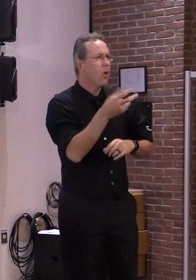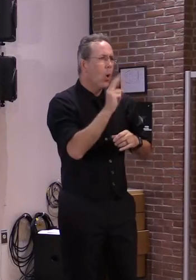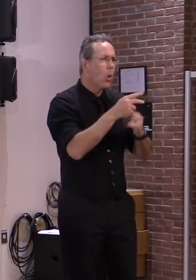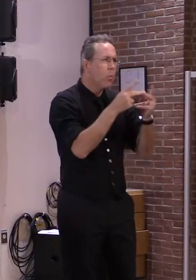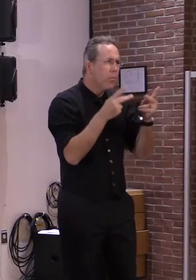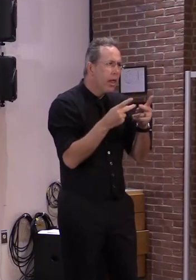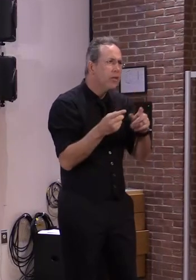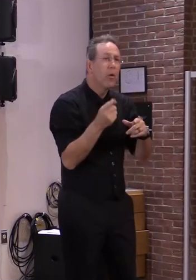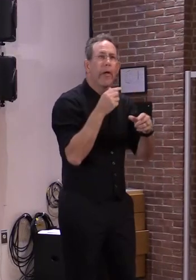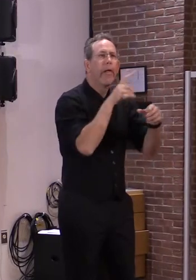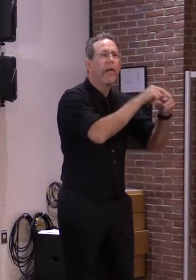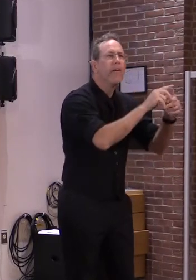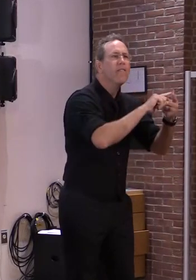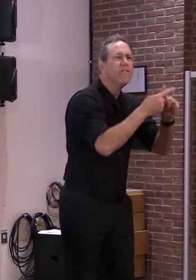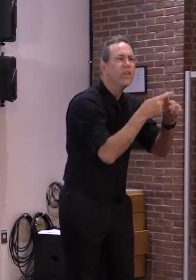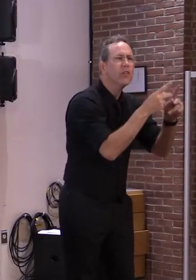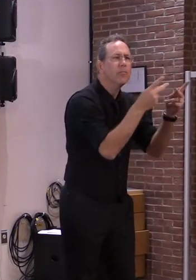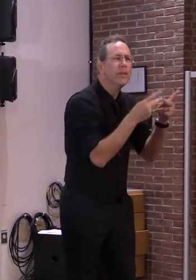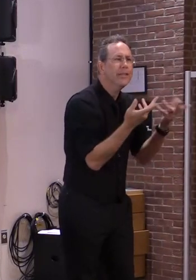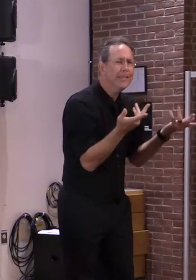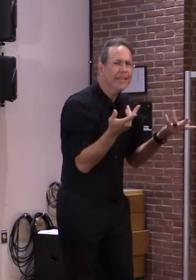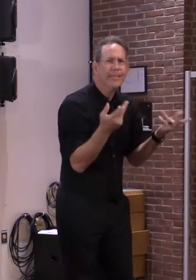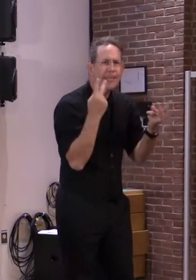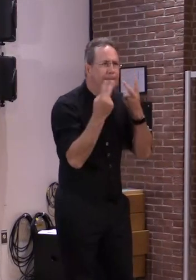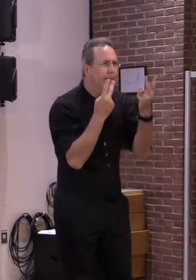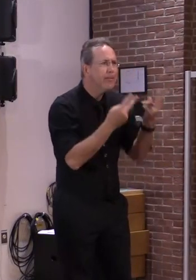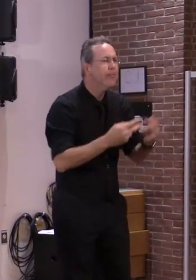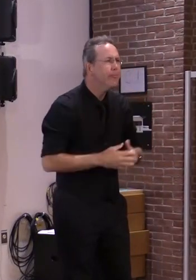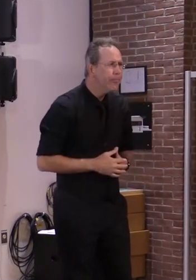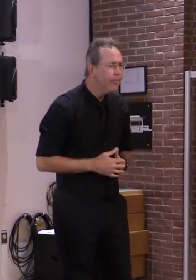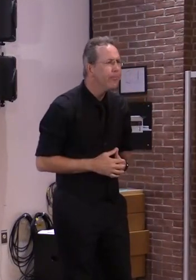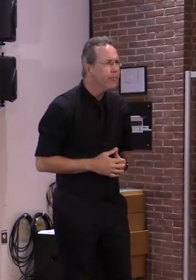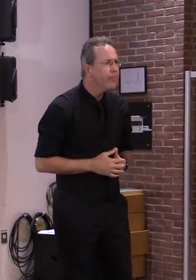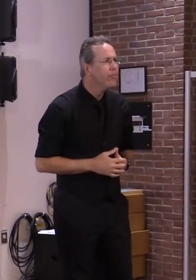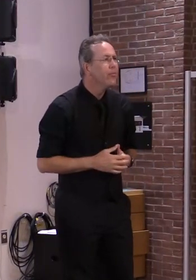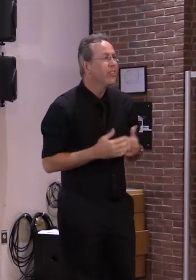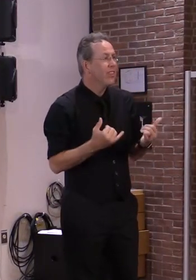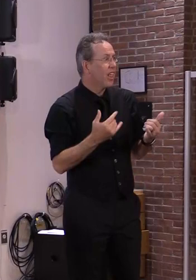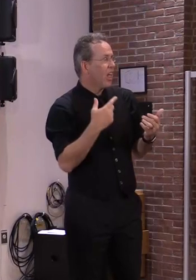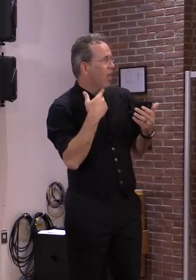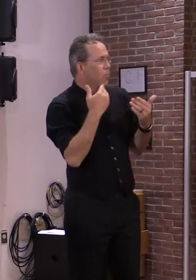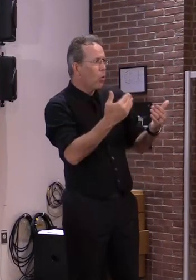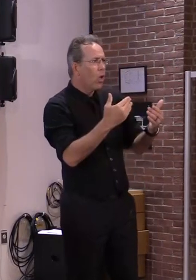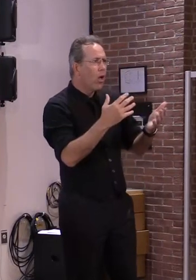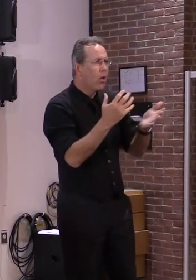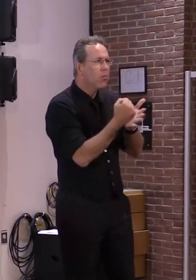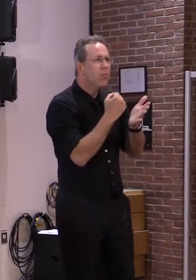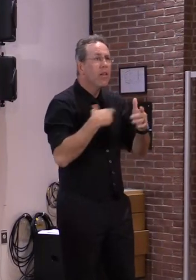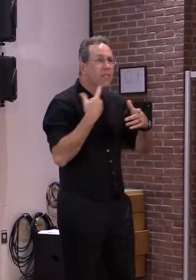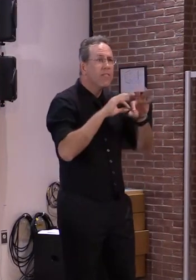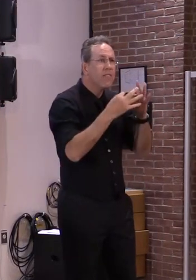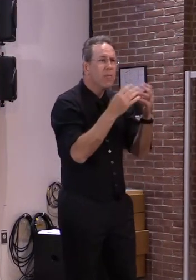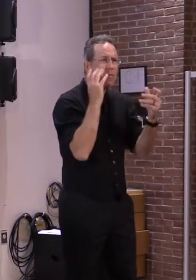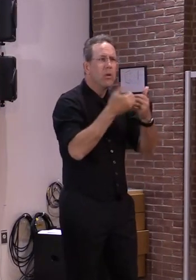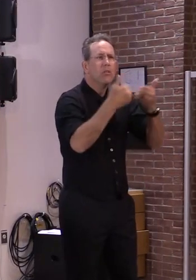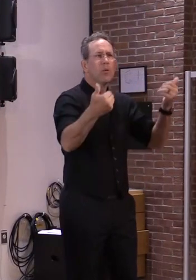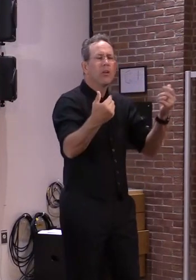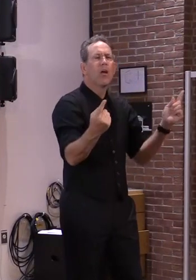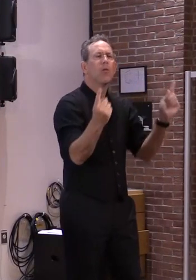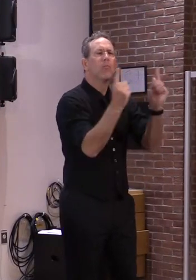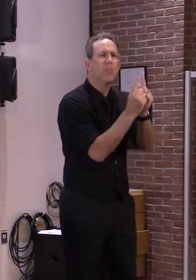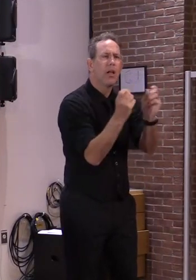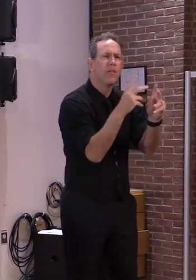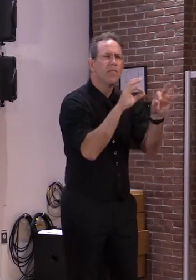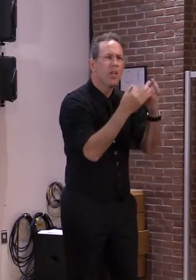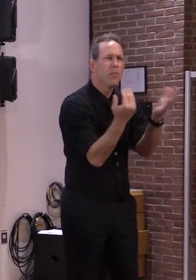not dropping services for people. We're trying to wrap services around people to help them in this